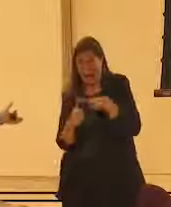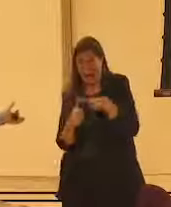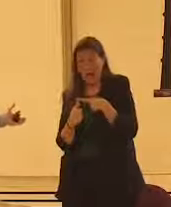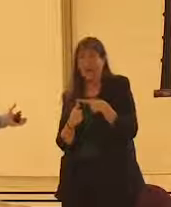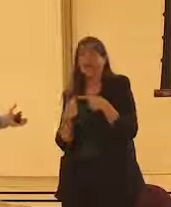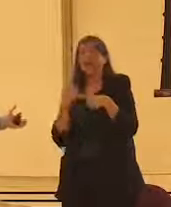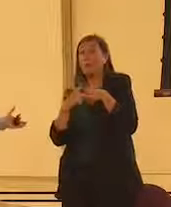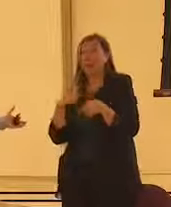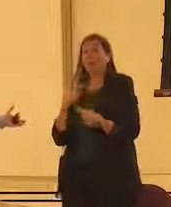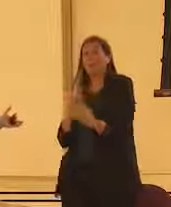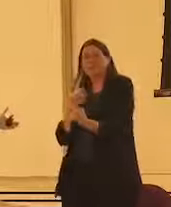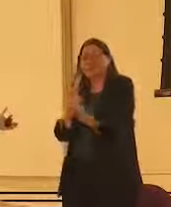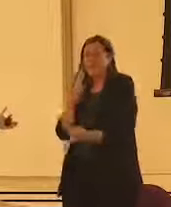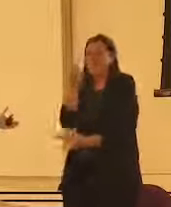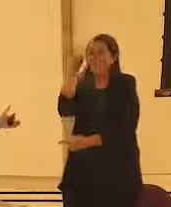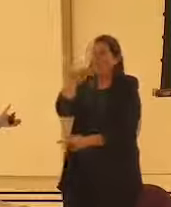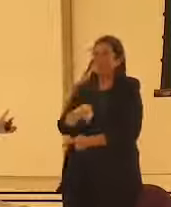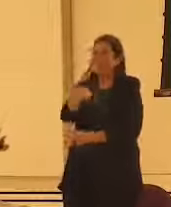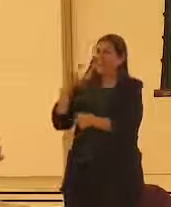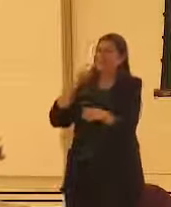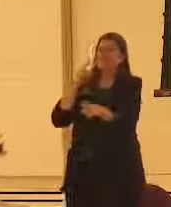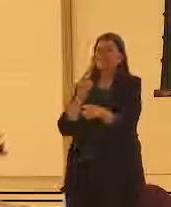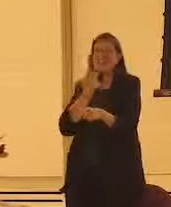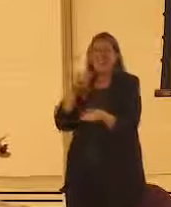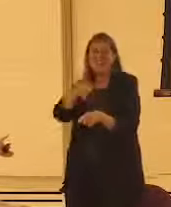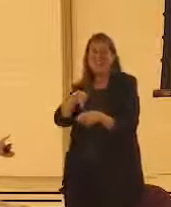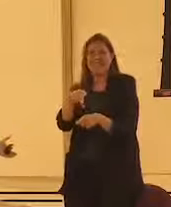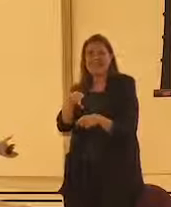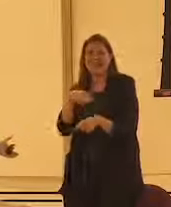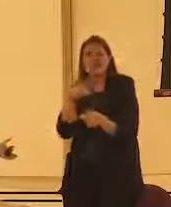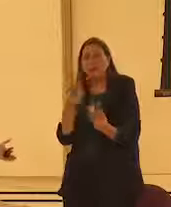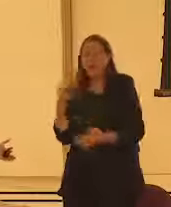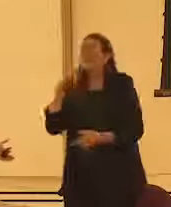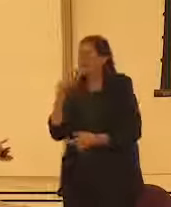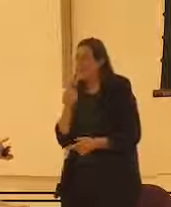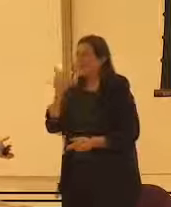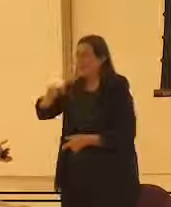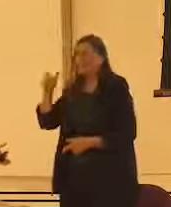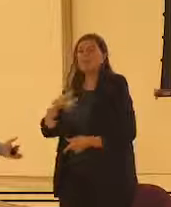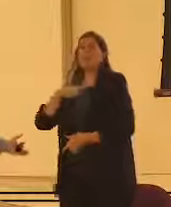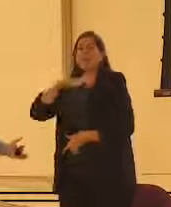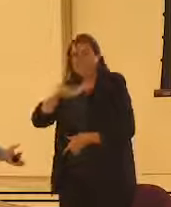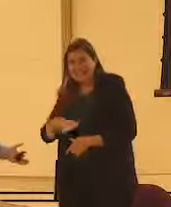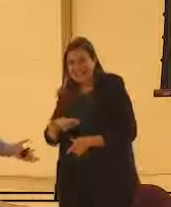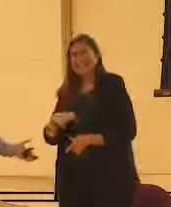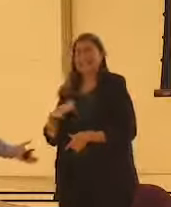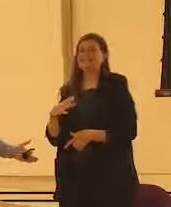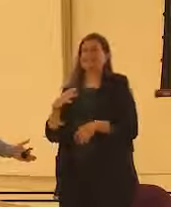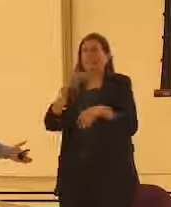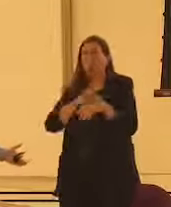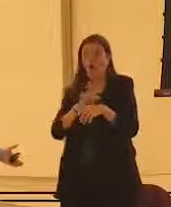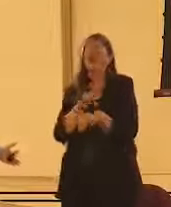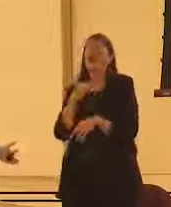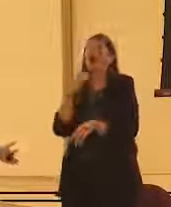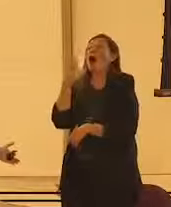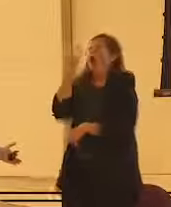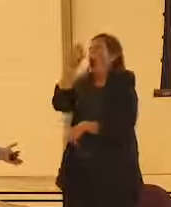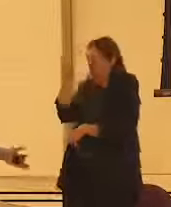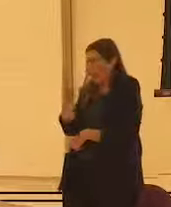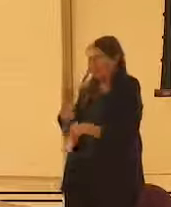met who was deaf and mentally ill showed me, deaf people need doctors who understand deafness and understand mental illness. I'm a